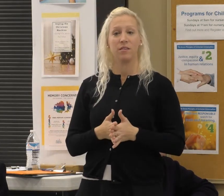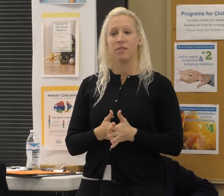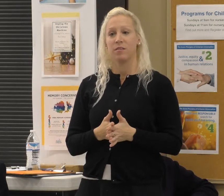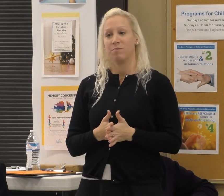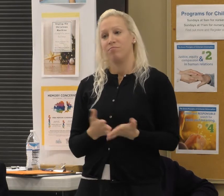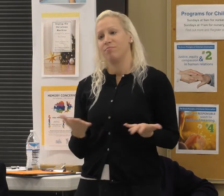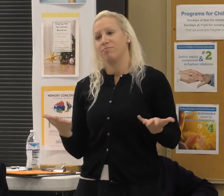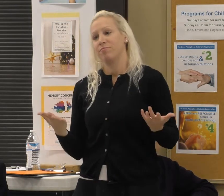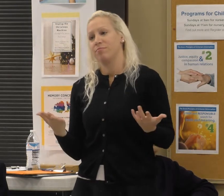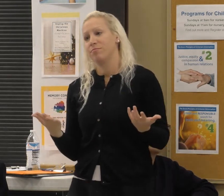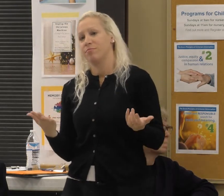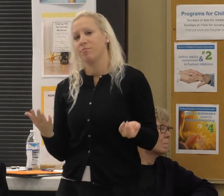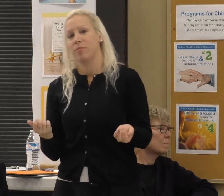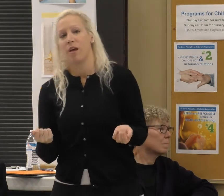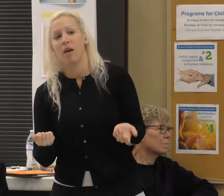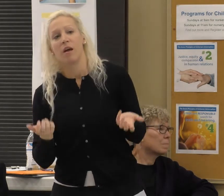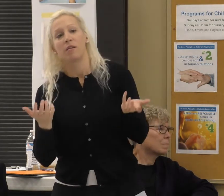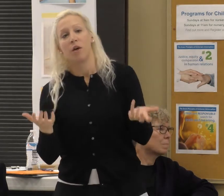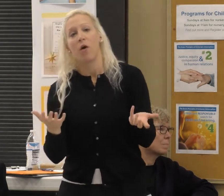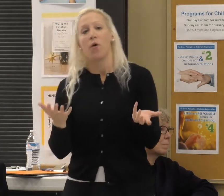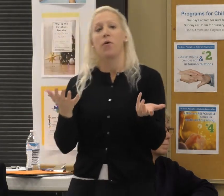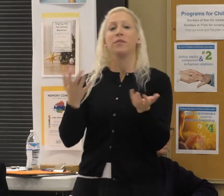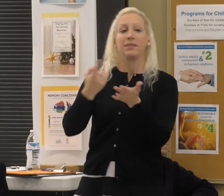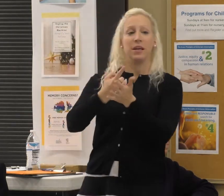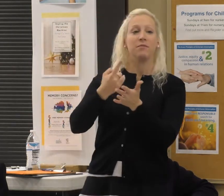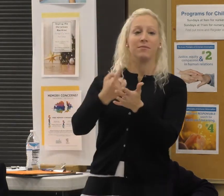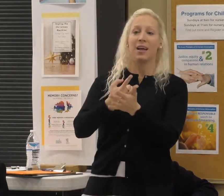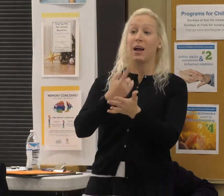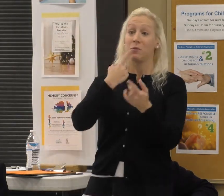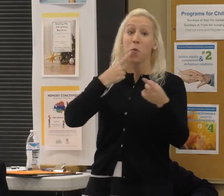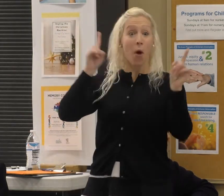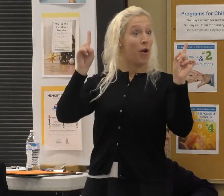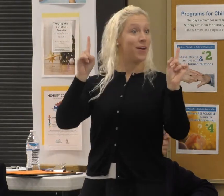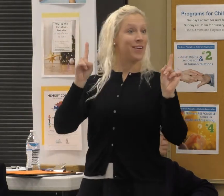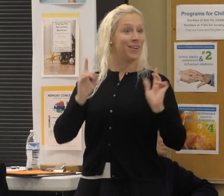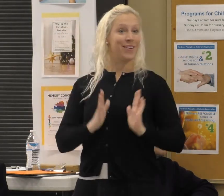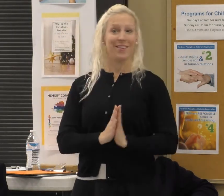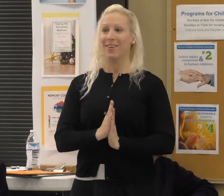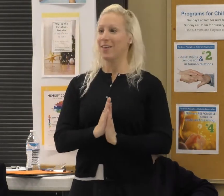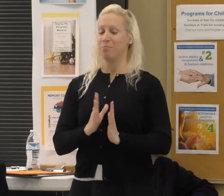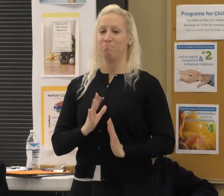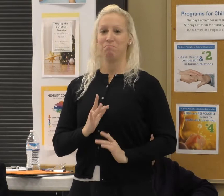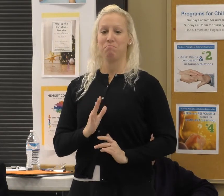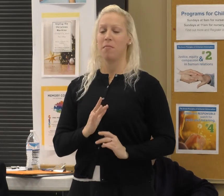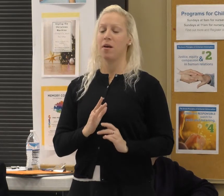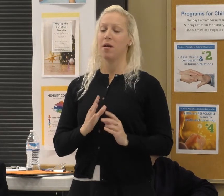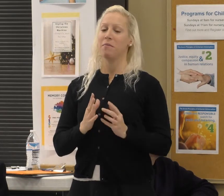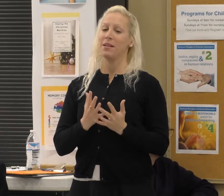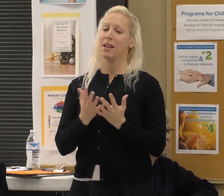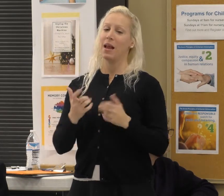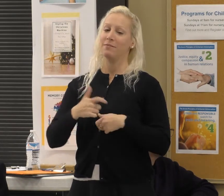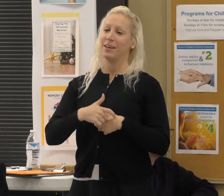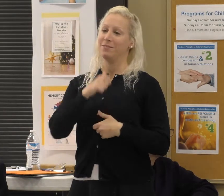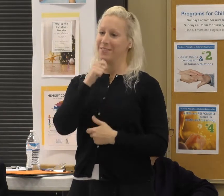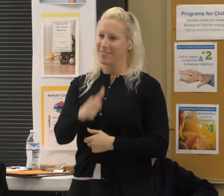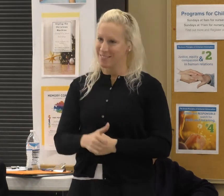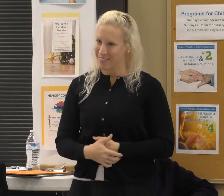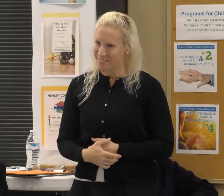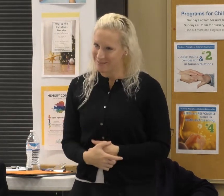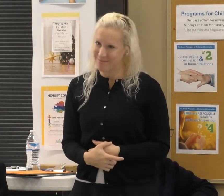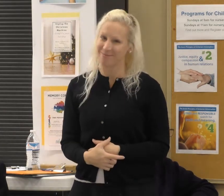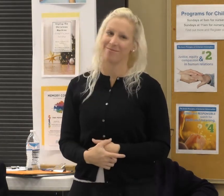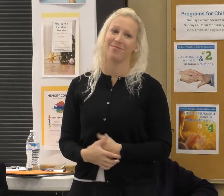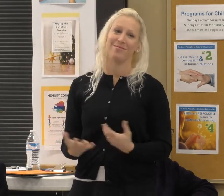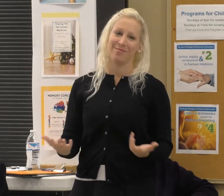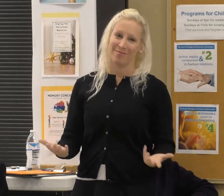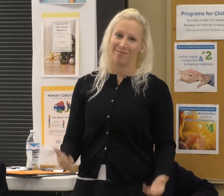the connection was lost. So sometimes it works. Sometimes it's awesome,